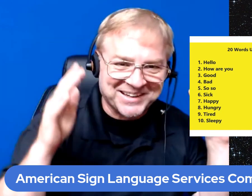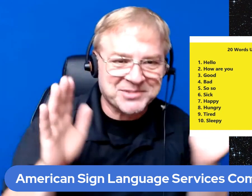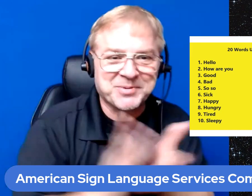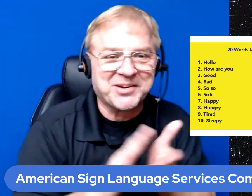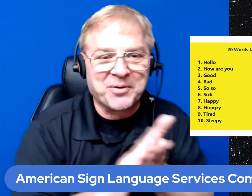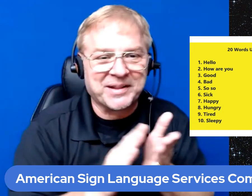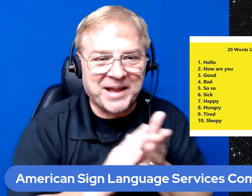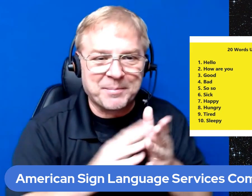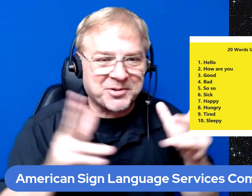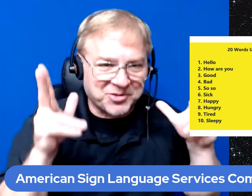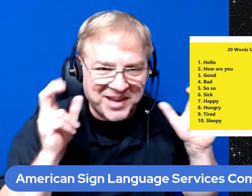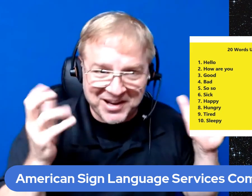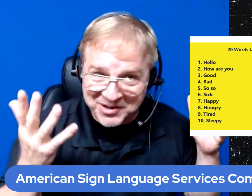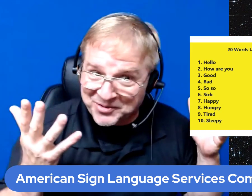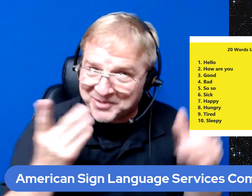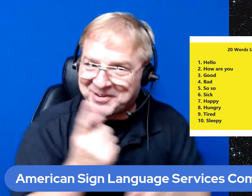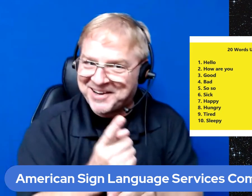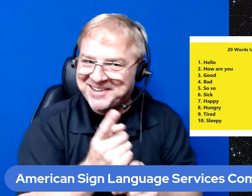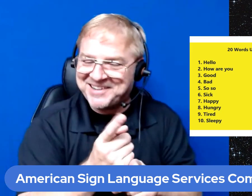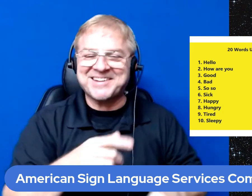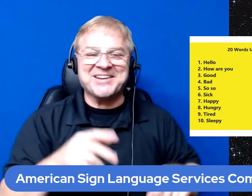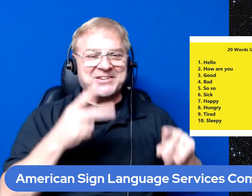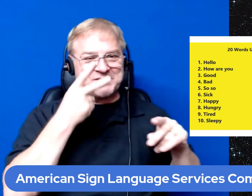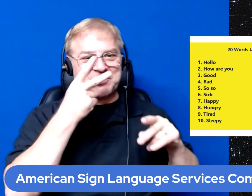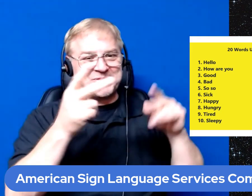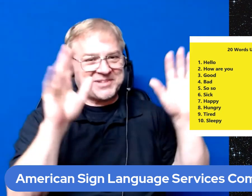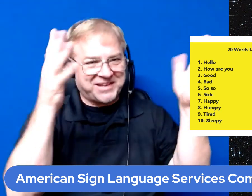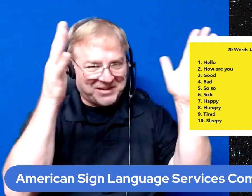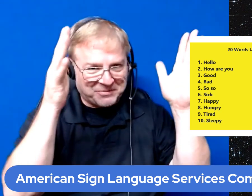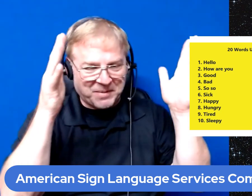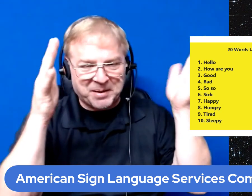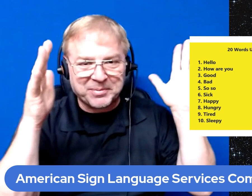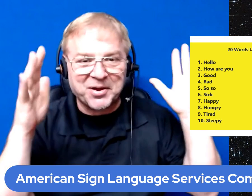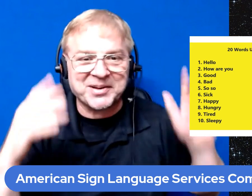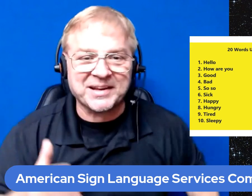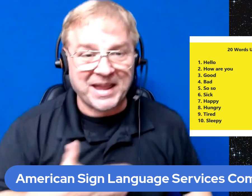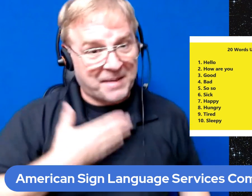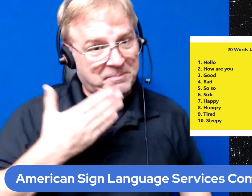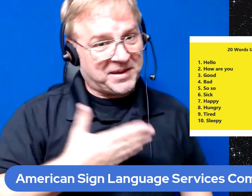because we don't clap because you can't hear it, right? So you see it by applauding. Happy.